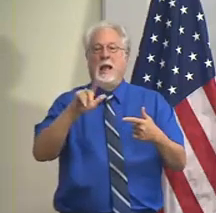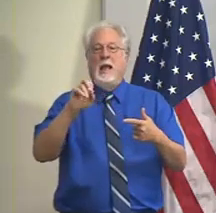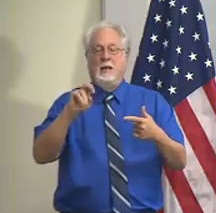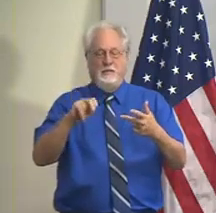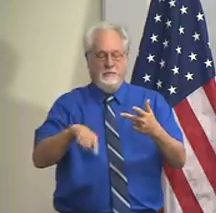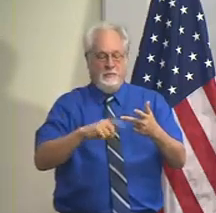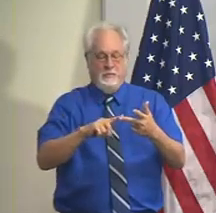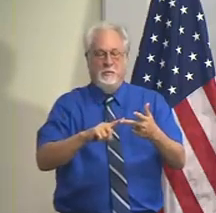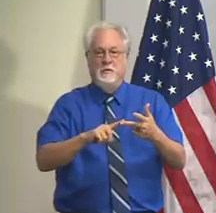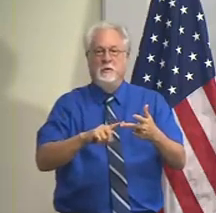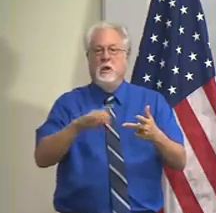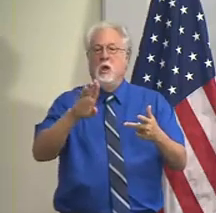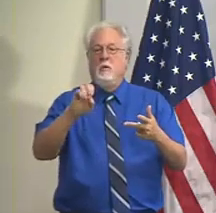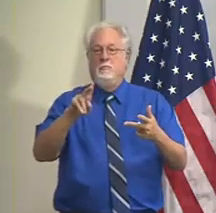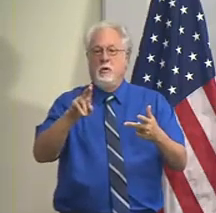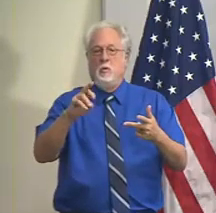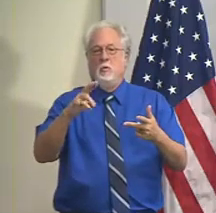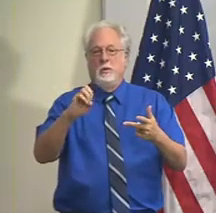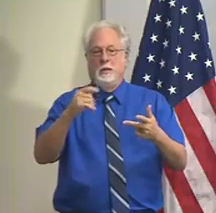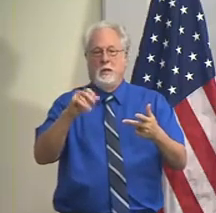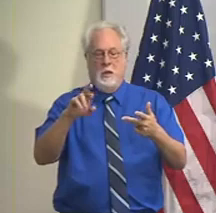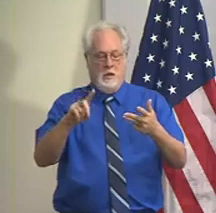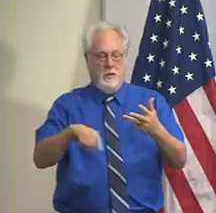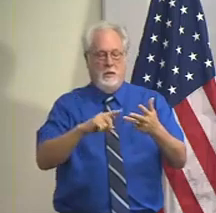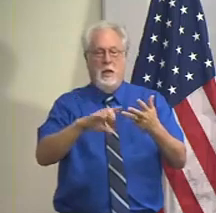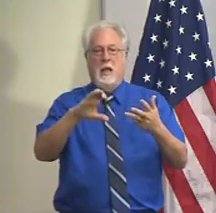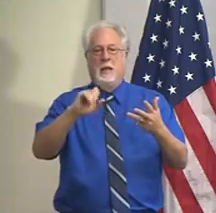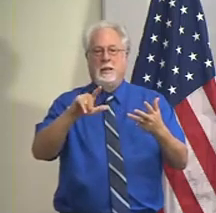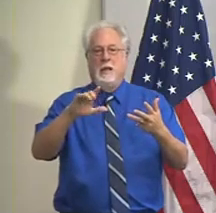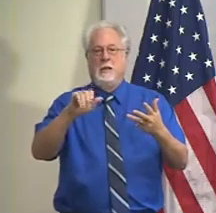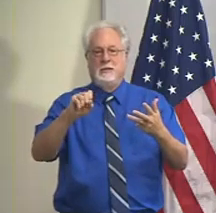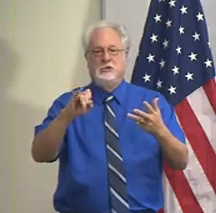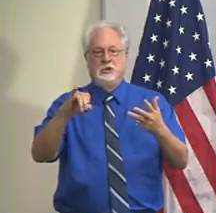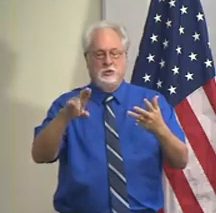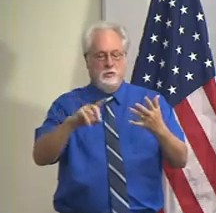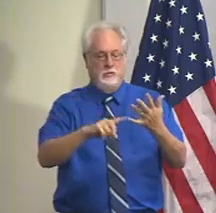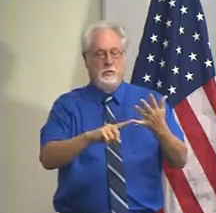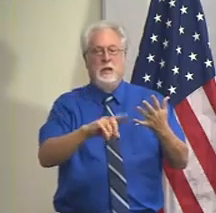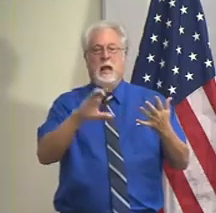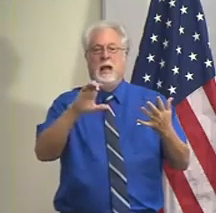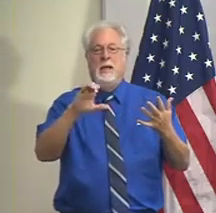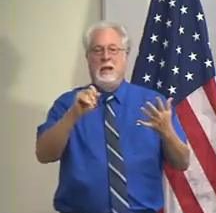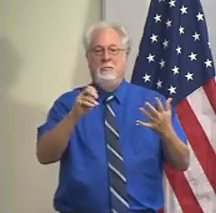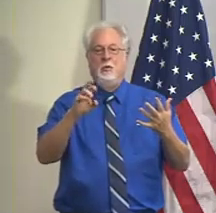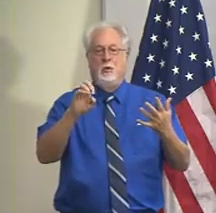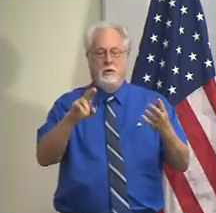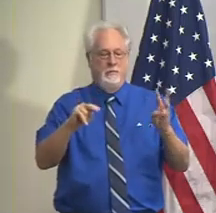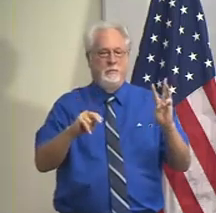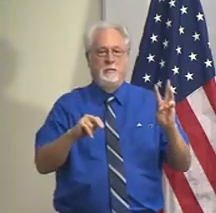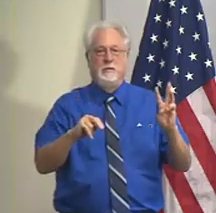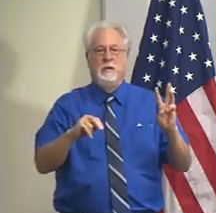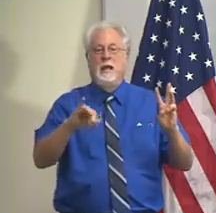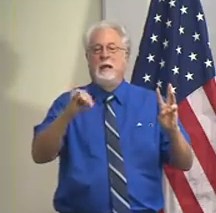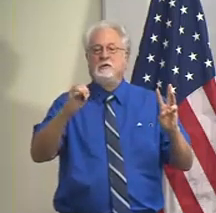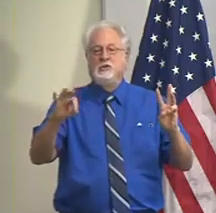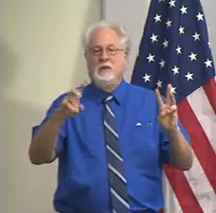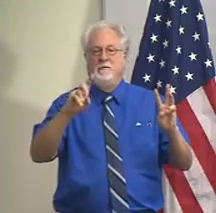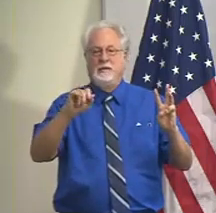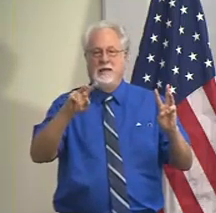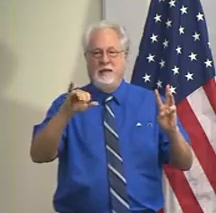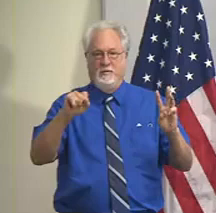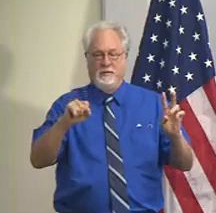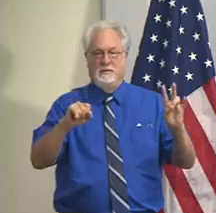Allen, Beauregard, Calcasieu, Cameron, Jefferson